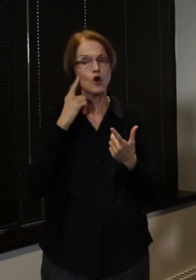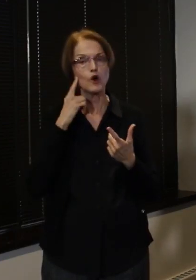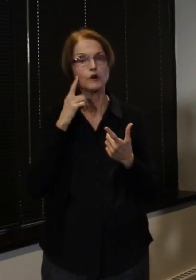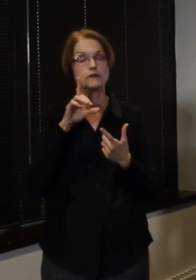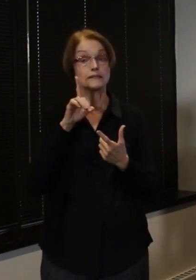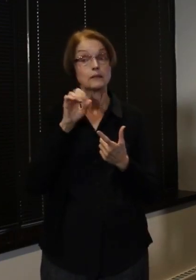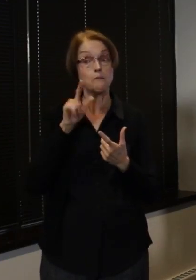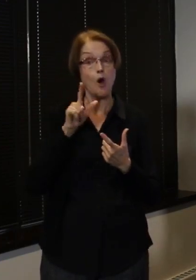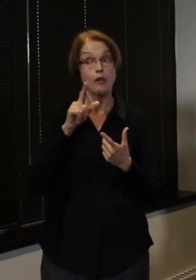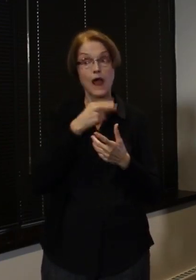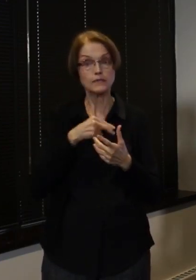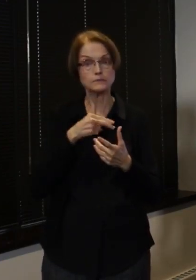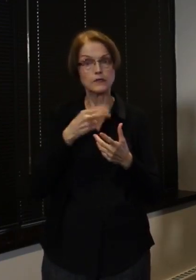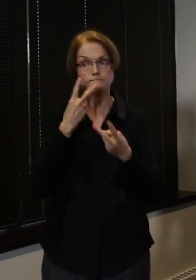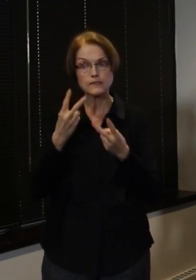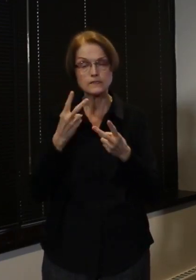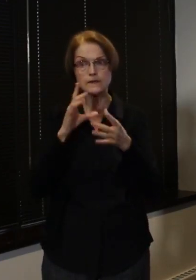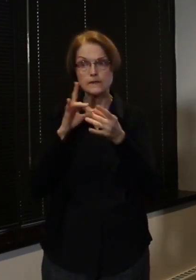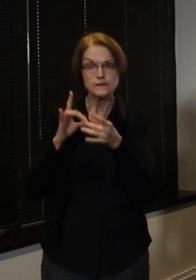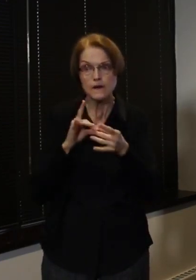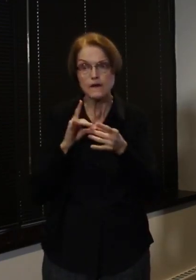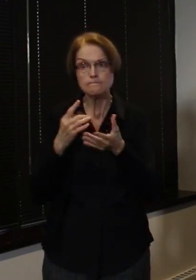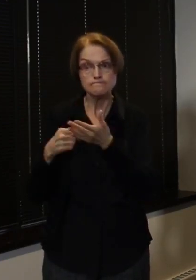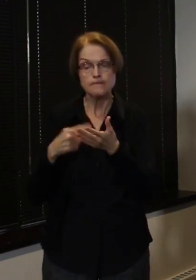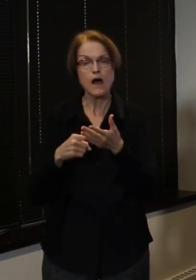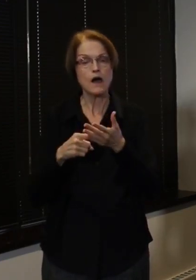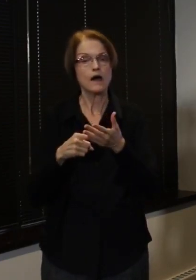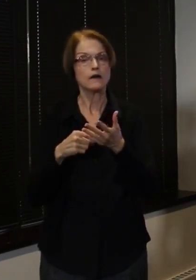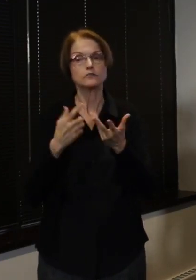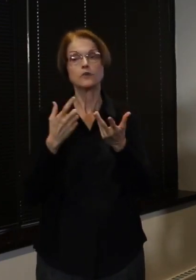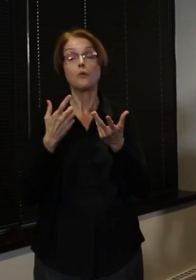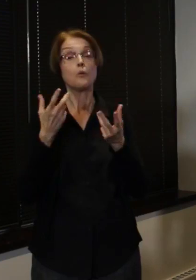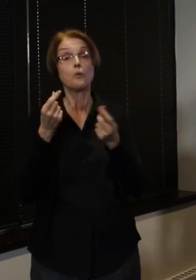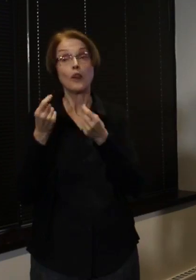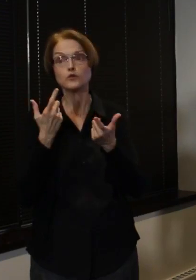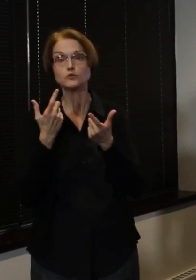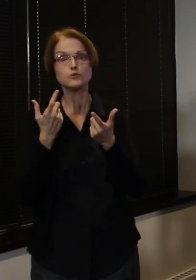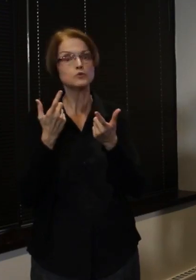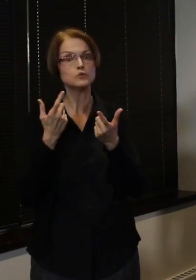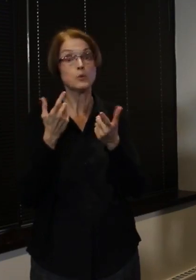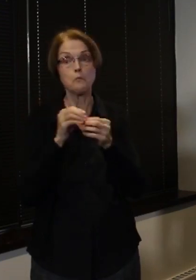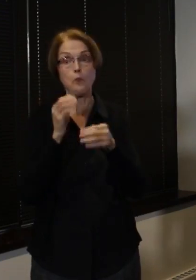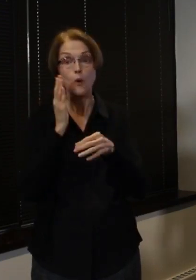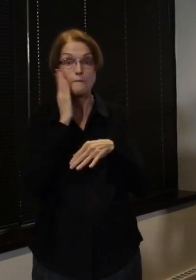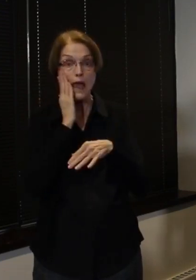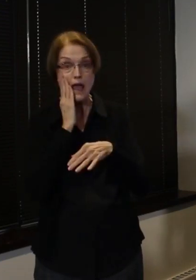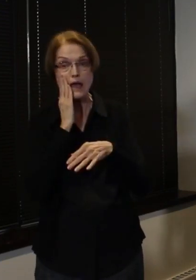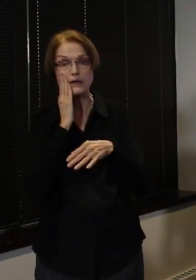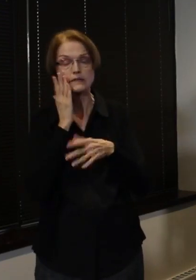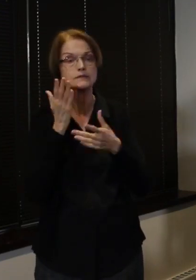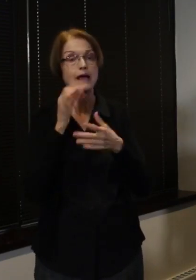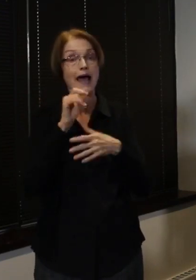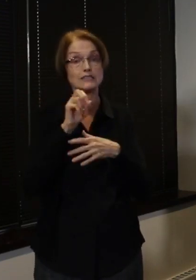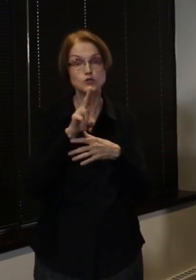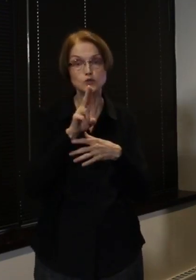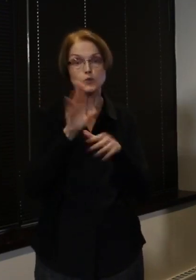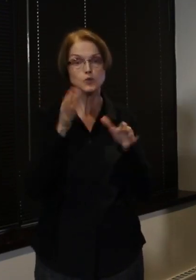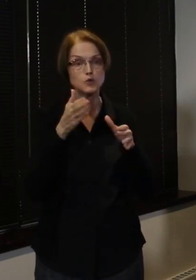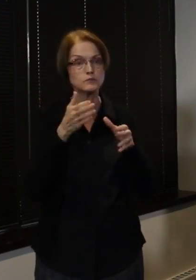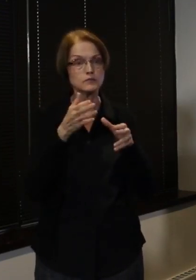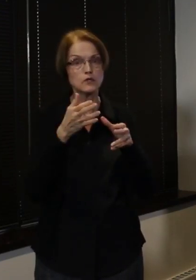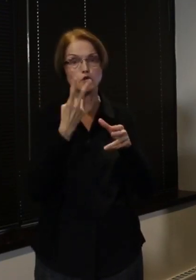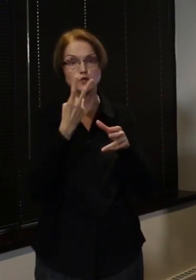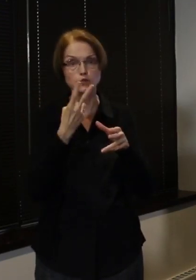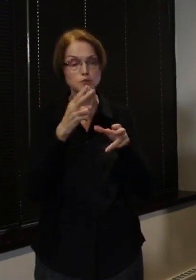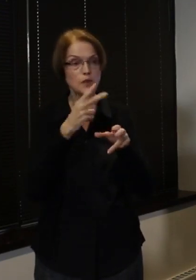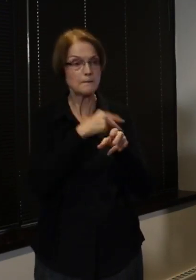DePaul today that they were creating space by doubling patients up in our intensive care unit, and we're trying to shuffle beds around so that they